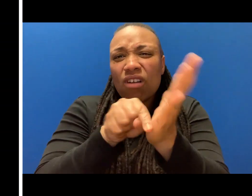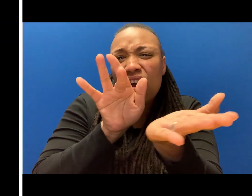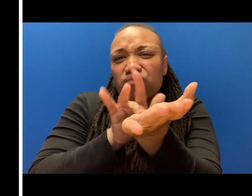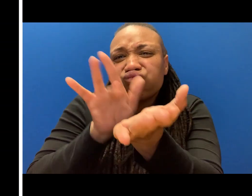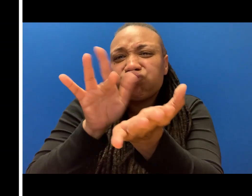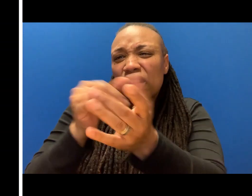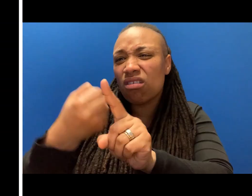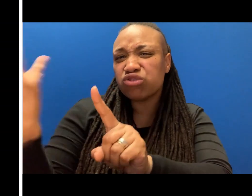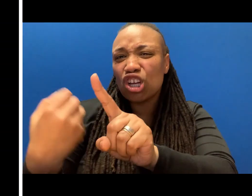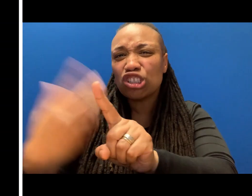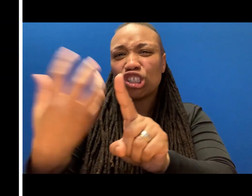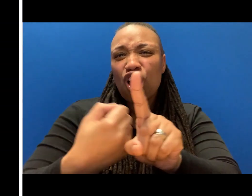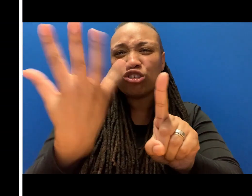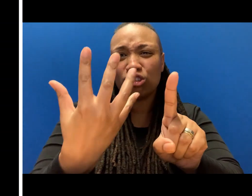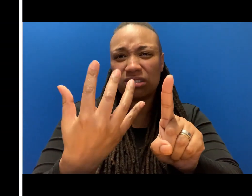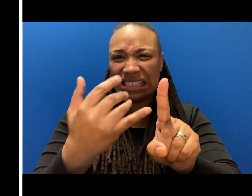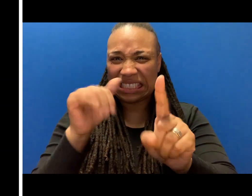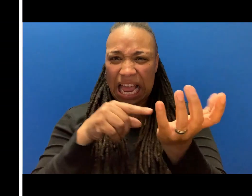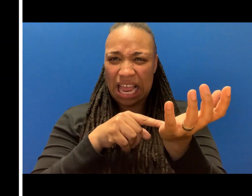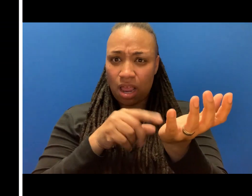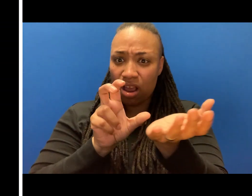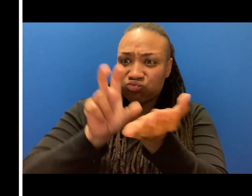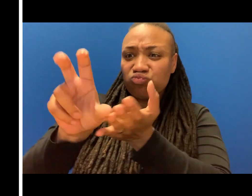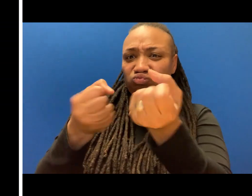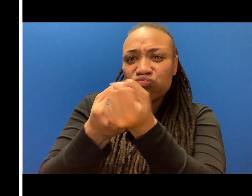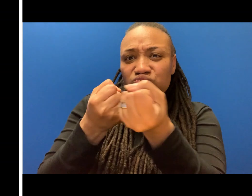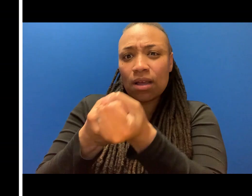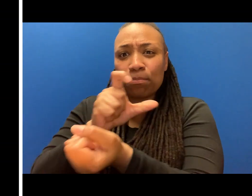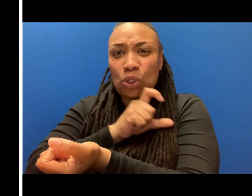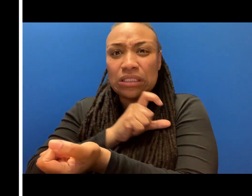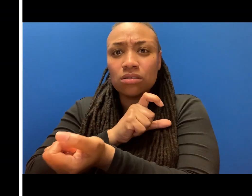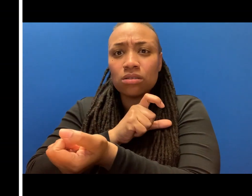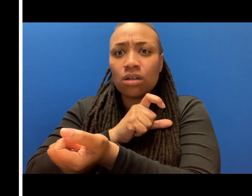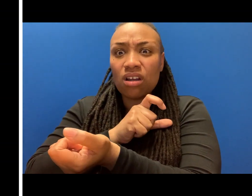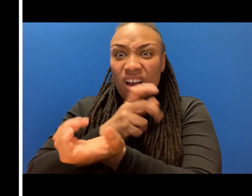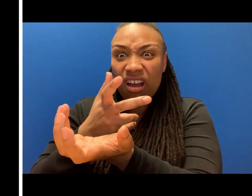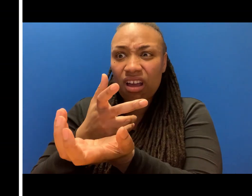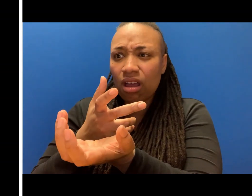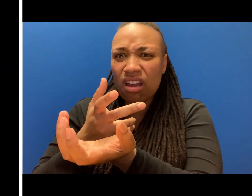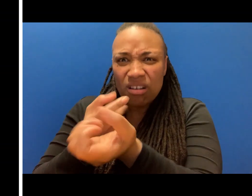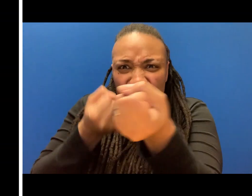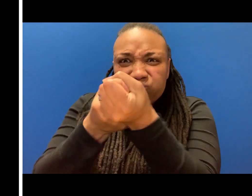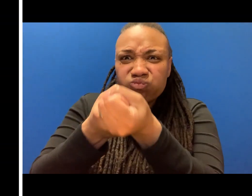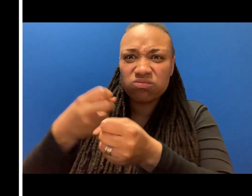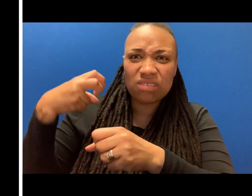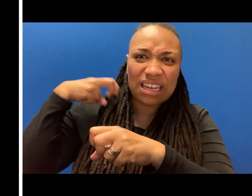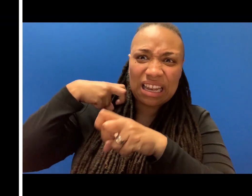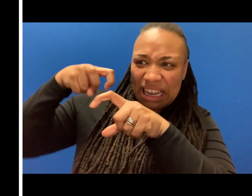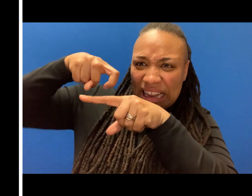that created the police force and pays the police force to put their knees on our necks until we